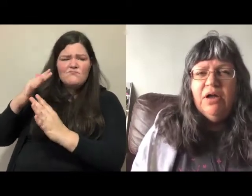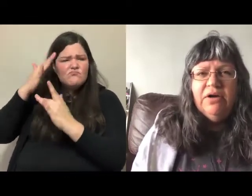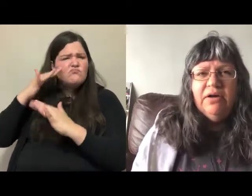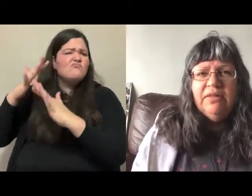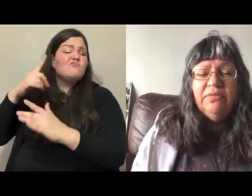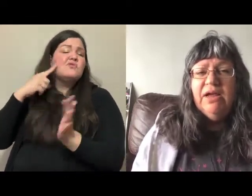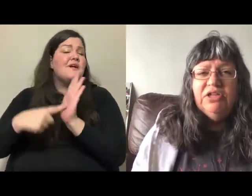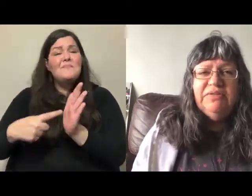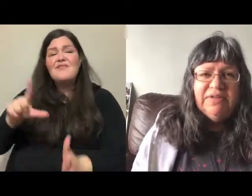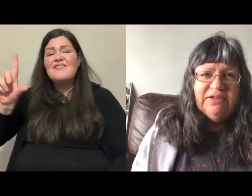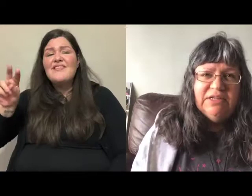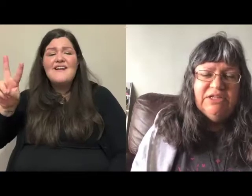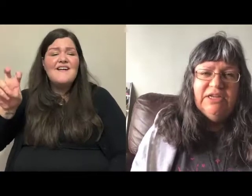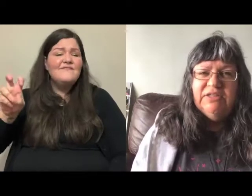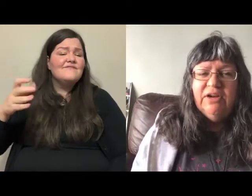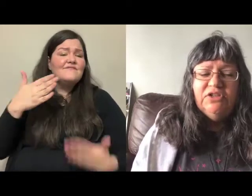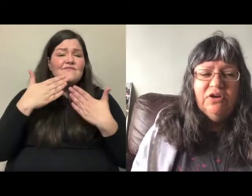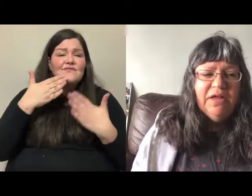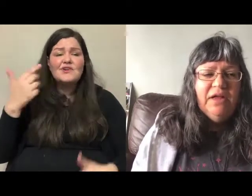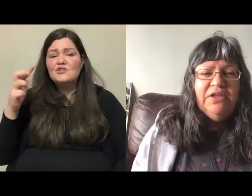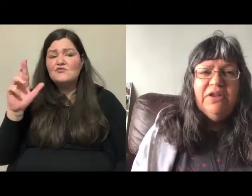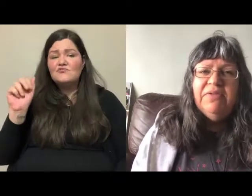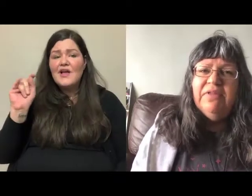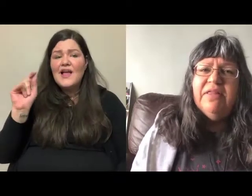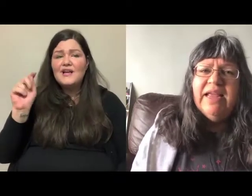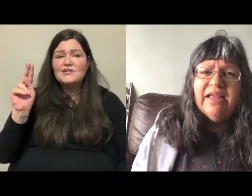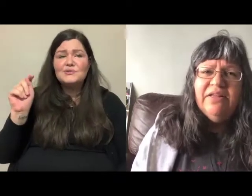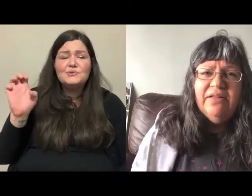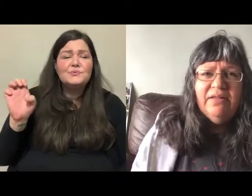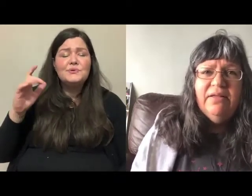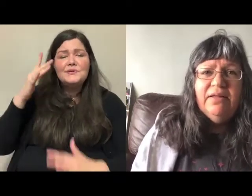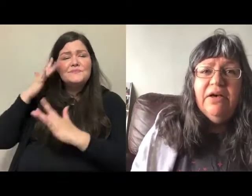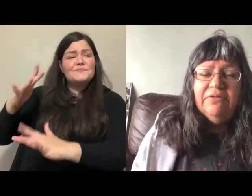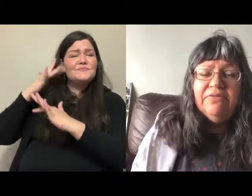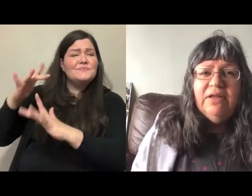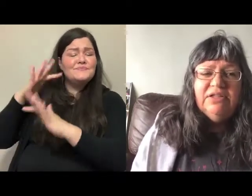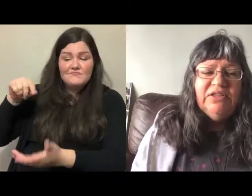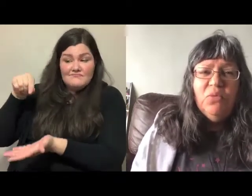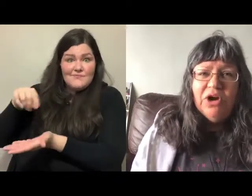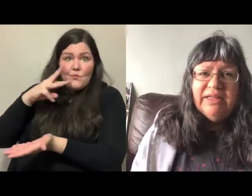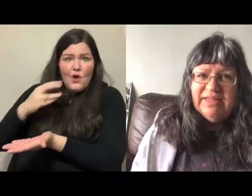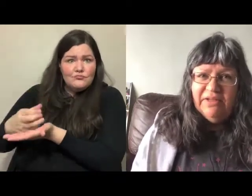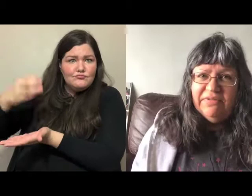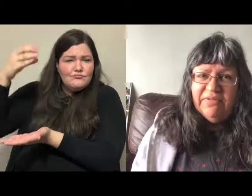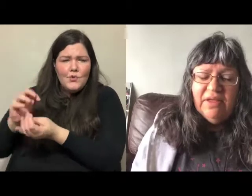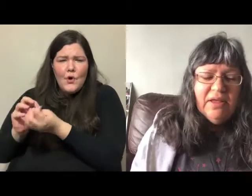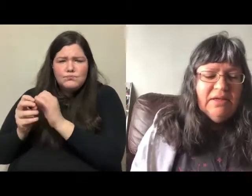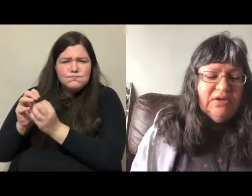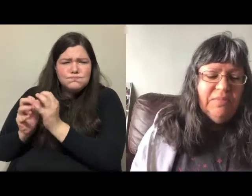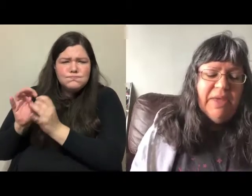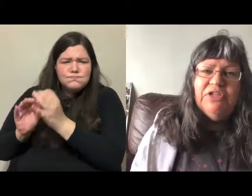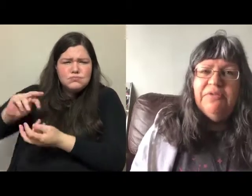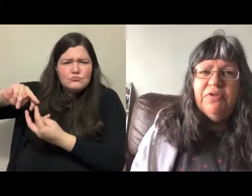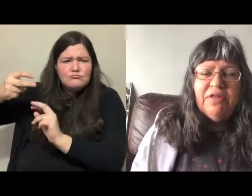of water, that it would actually physically change the structure of it. You don't even have to think love, just the word itself.